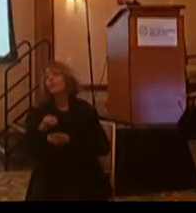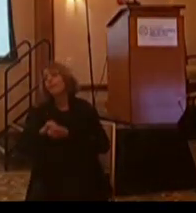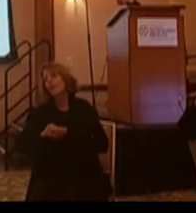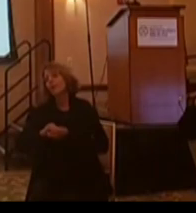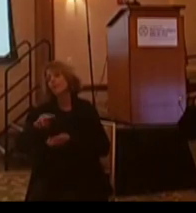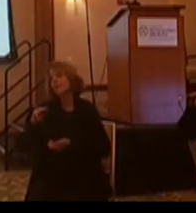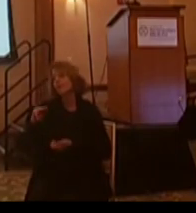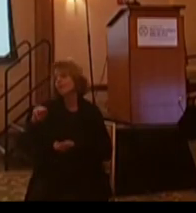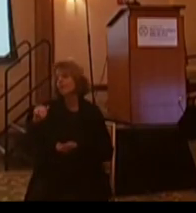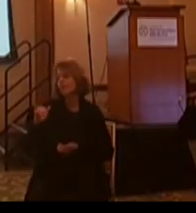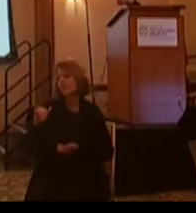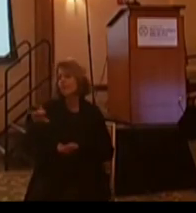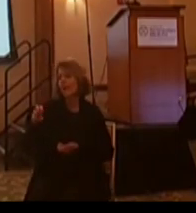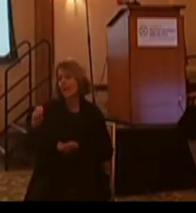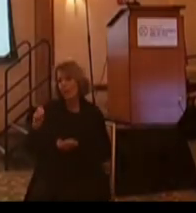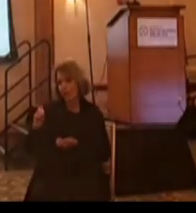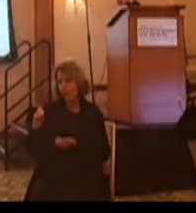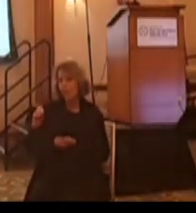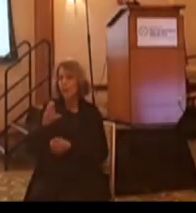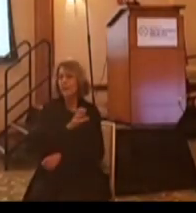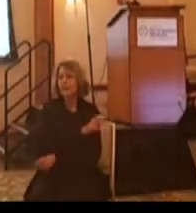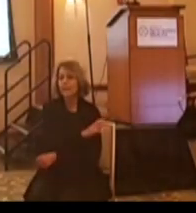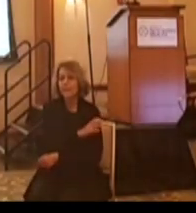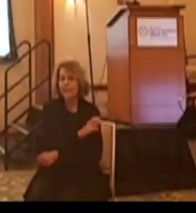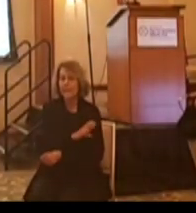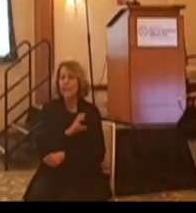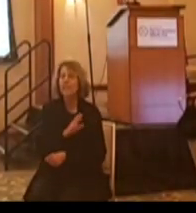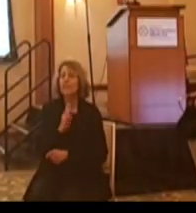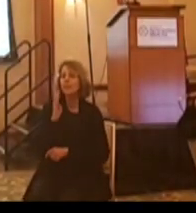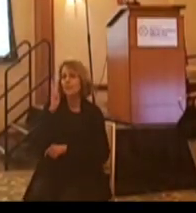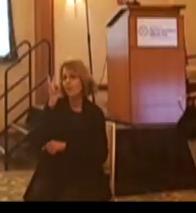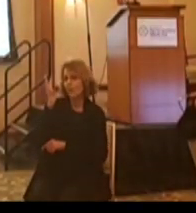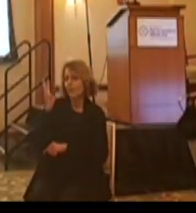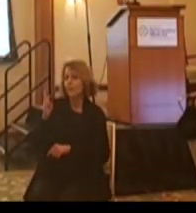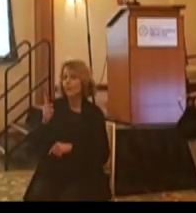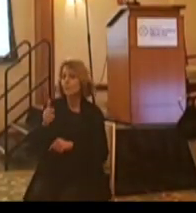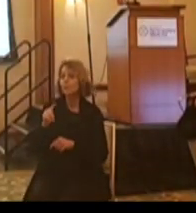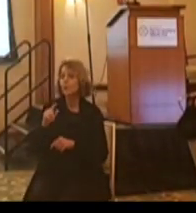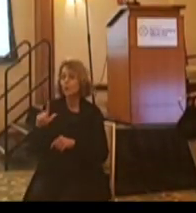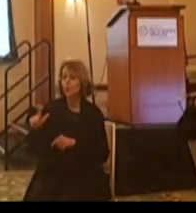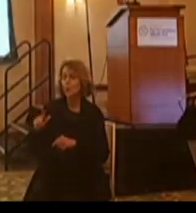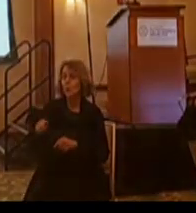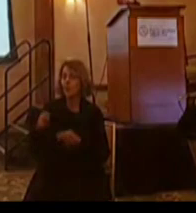have created a tool called ICAN, which is designed to